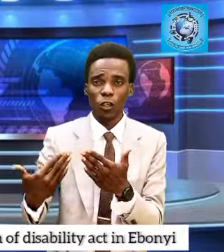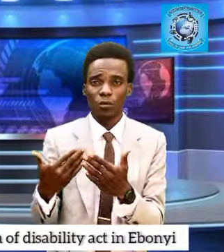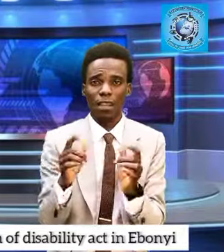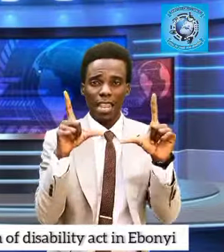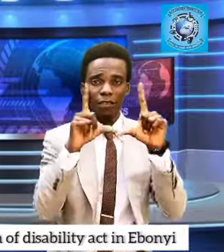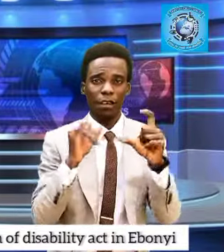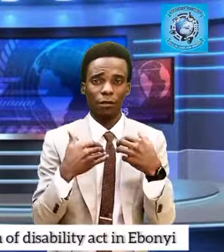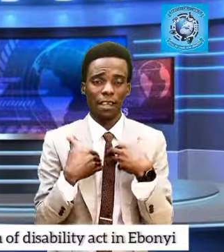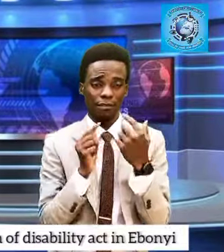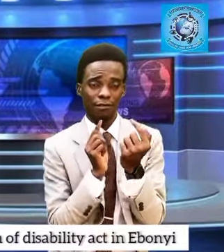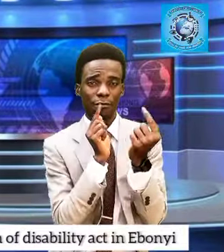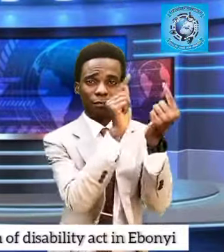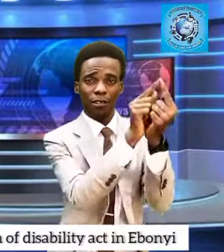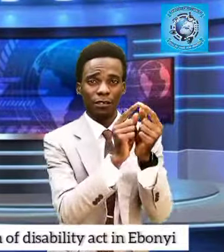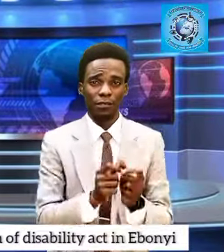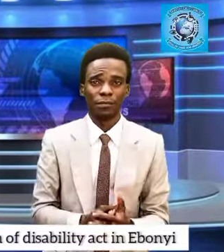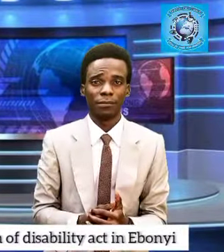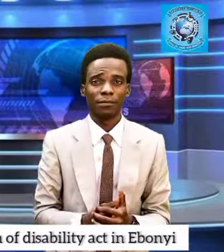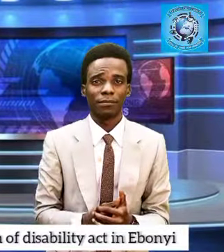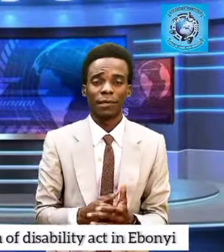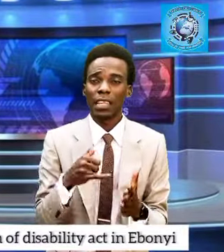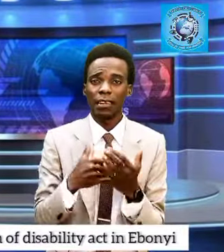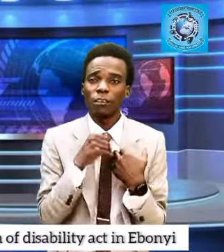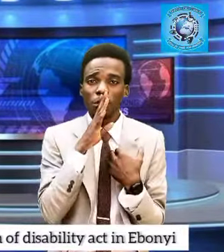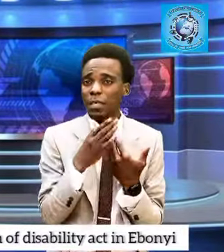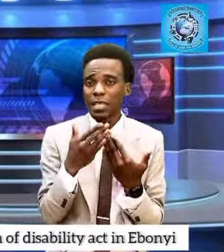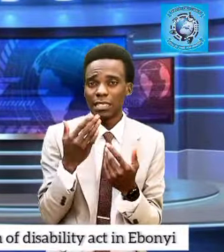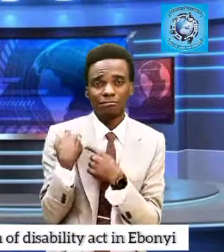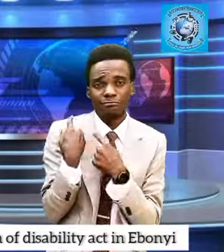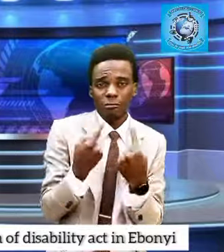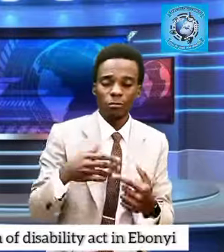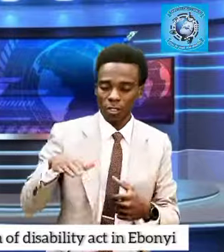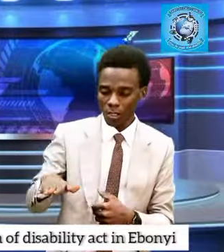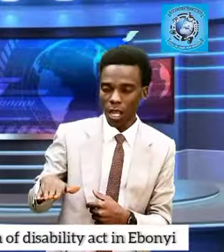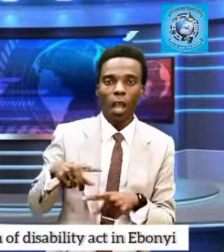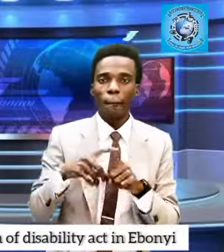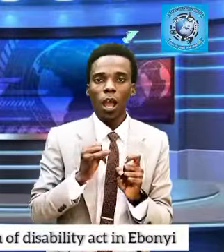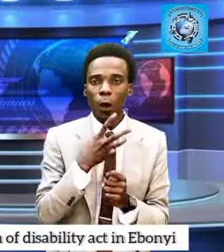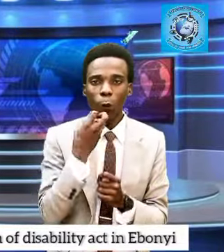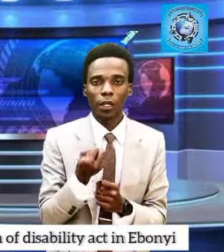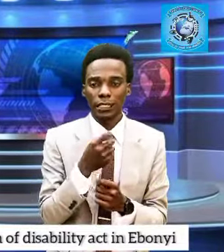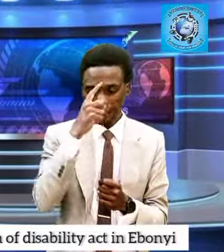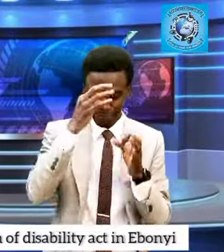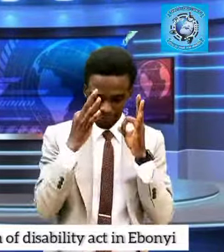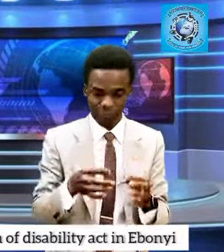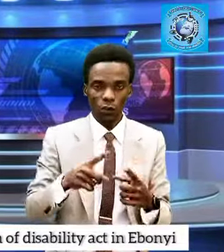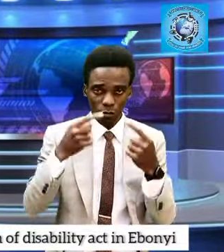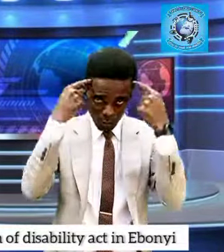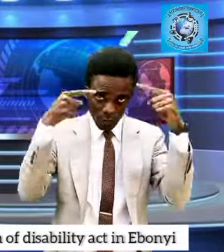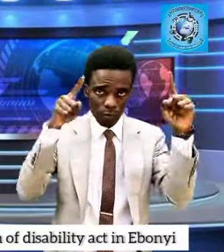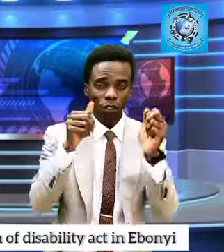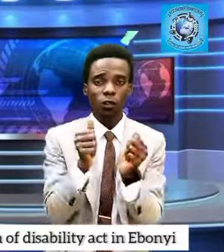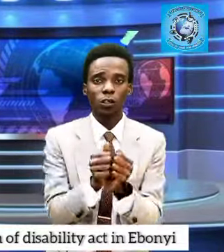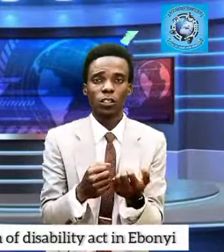could have attained. It has not been easy from childhood, but I was determined to make it with